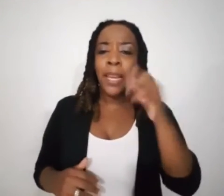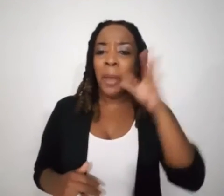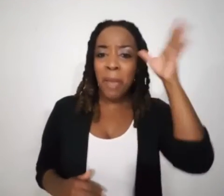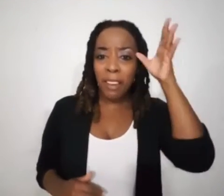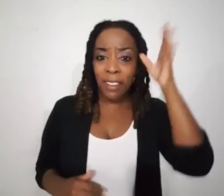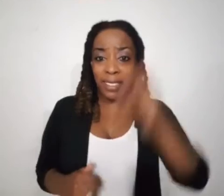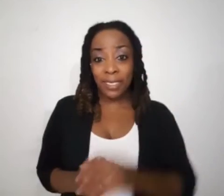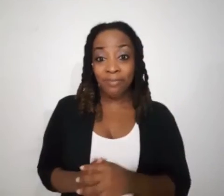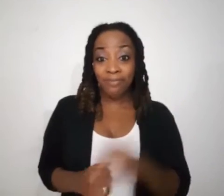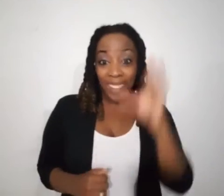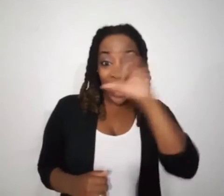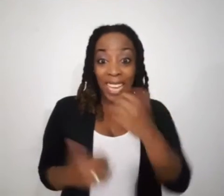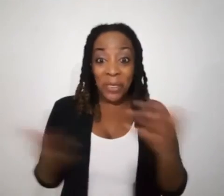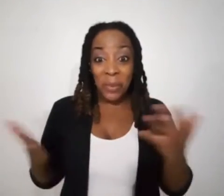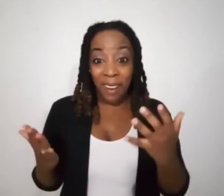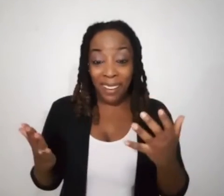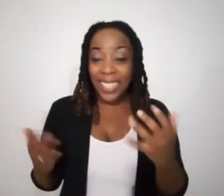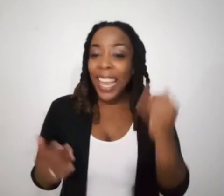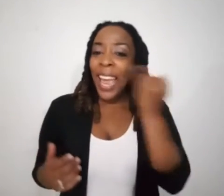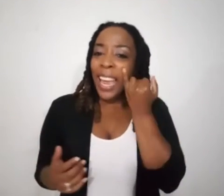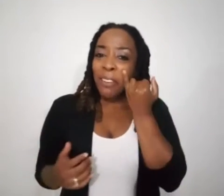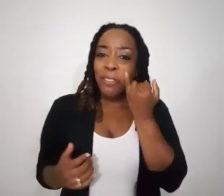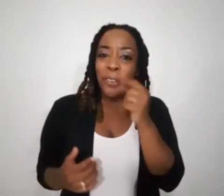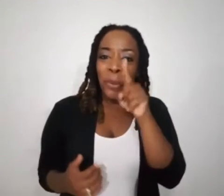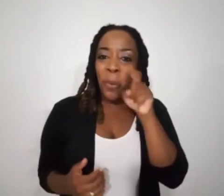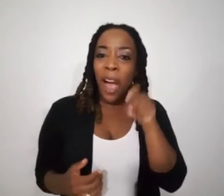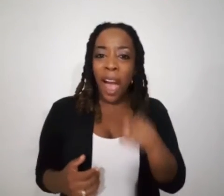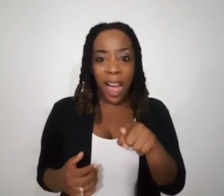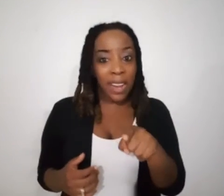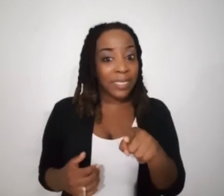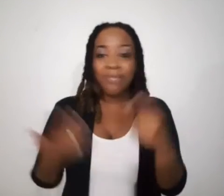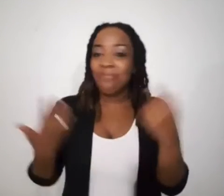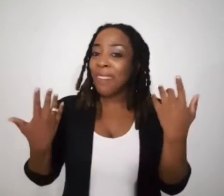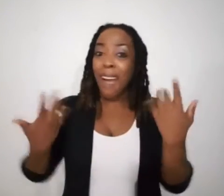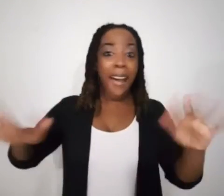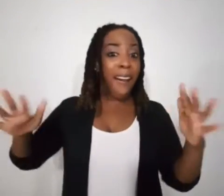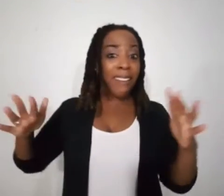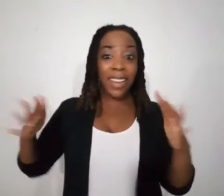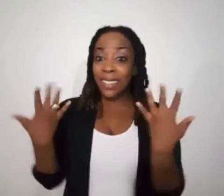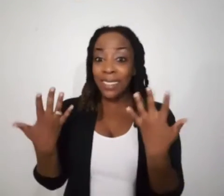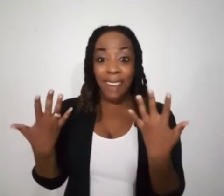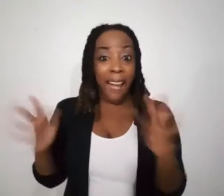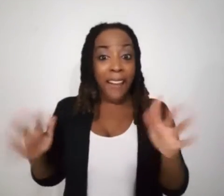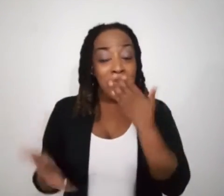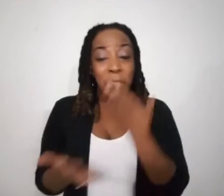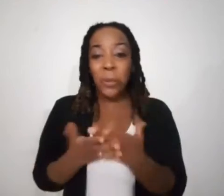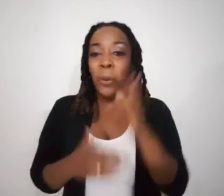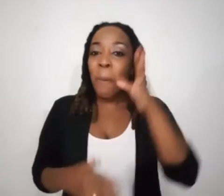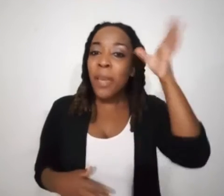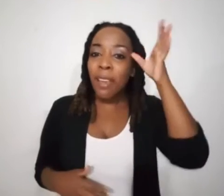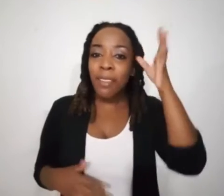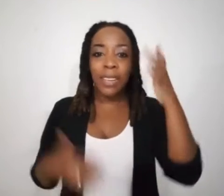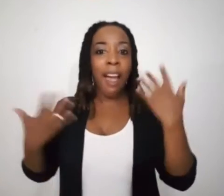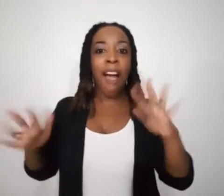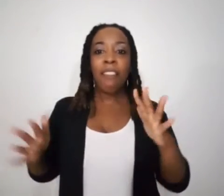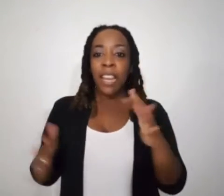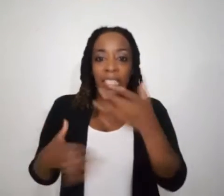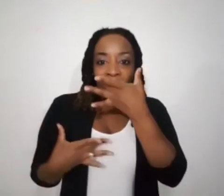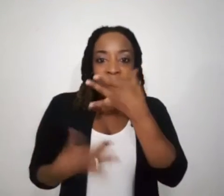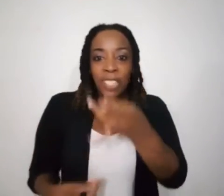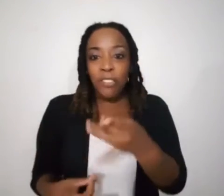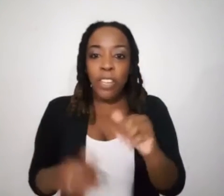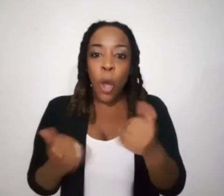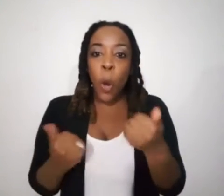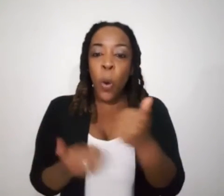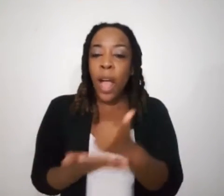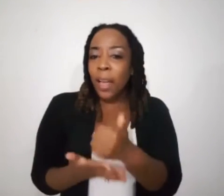parent because you want to know how much better you can help your child. And really, what